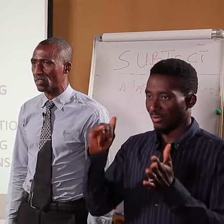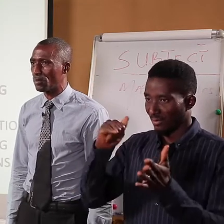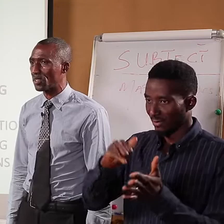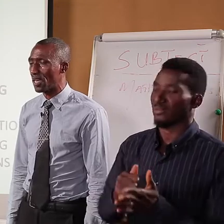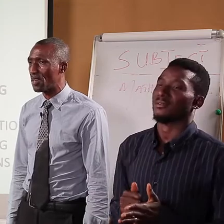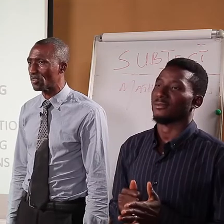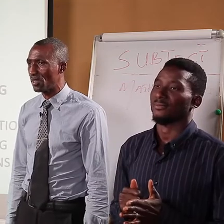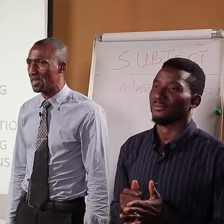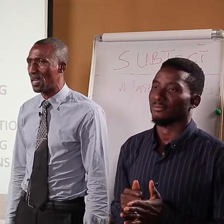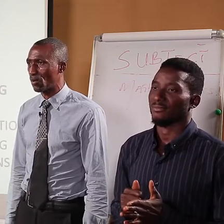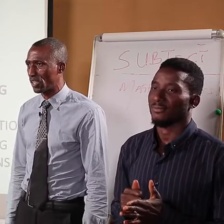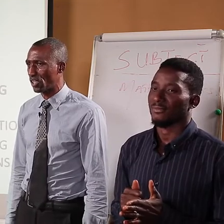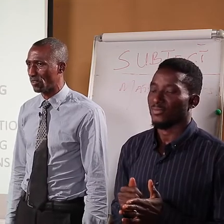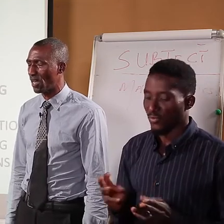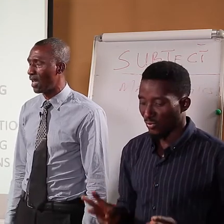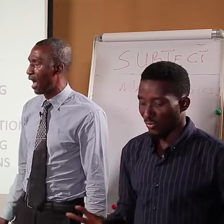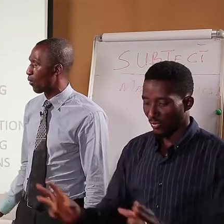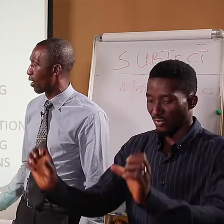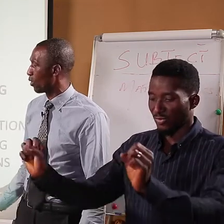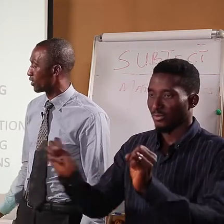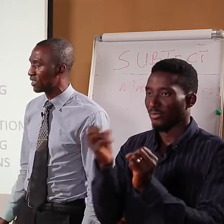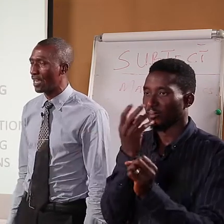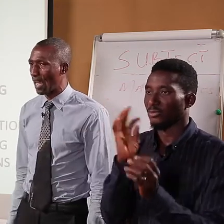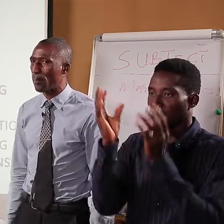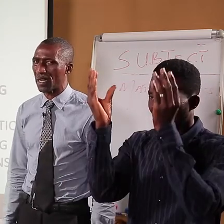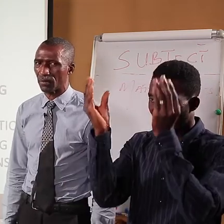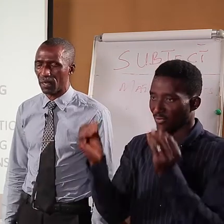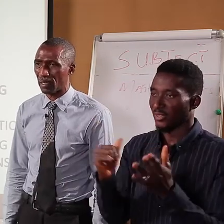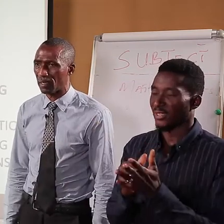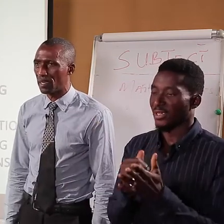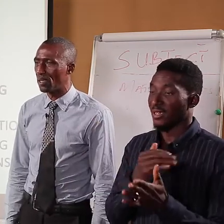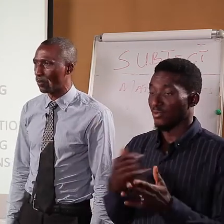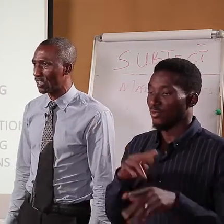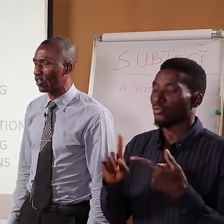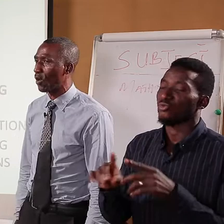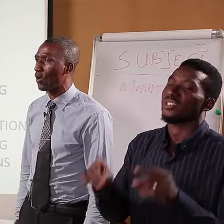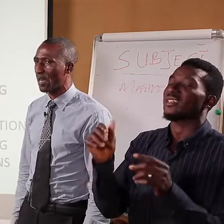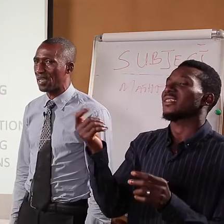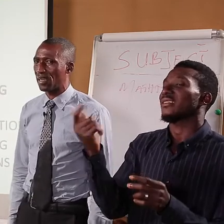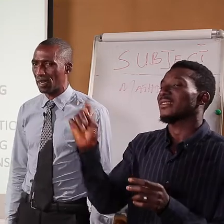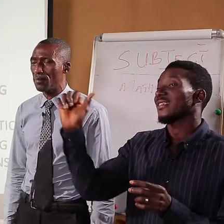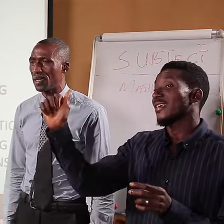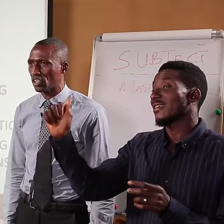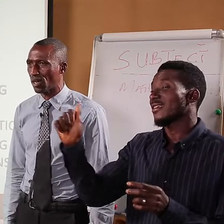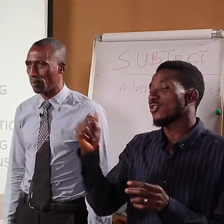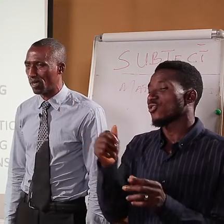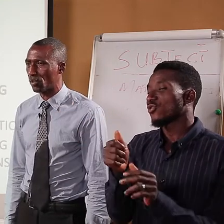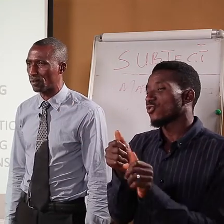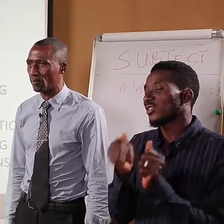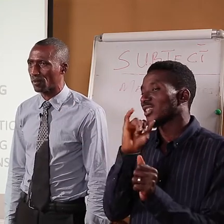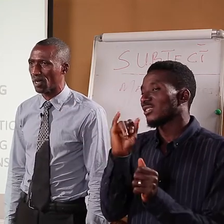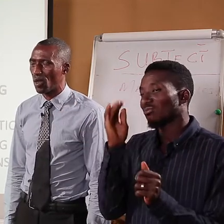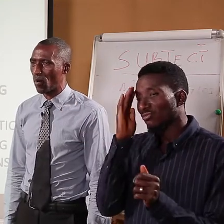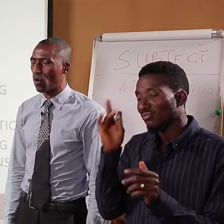solving simultaneous linear equations. And we are considering the A part of it, which is known as the elimination